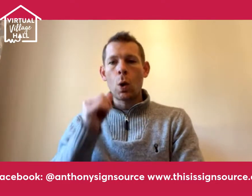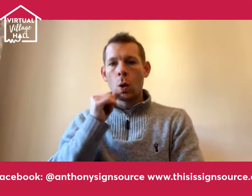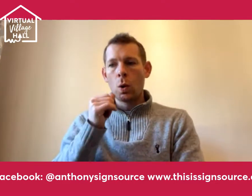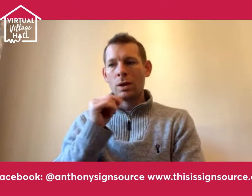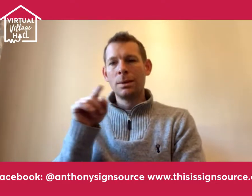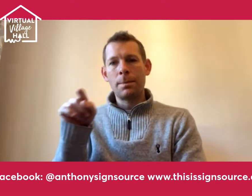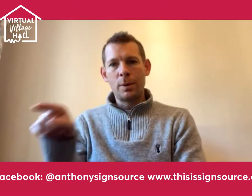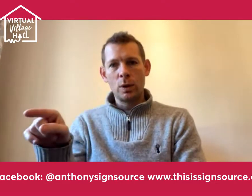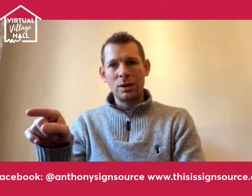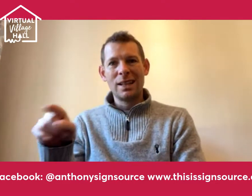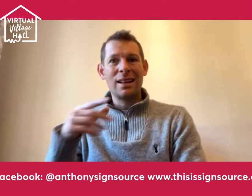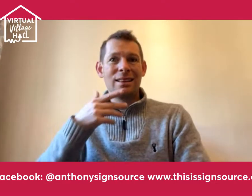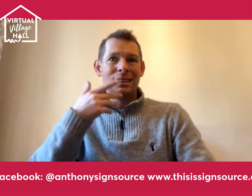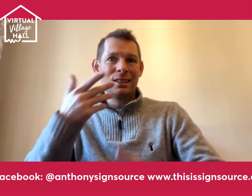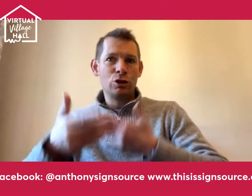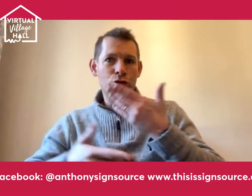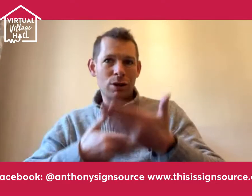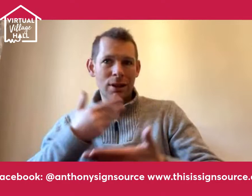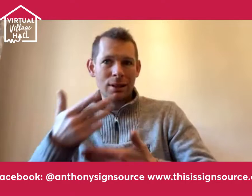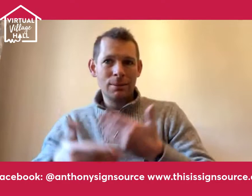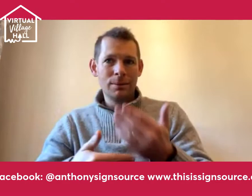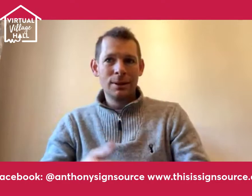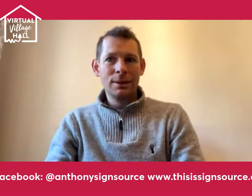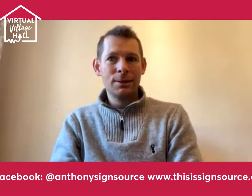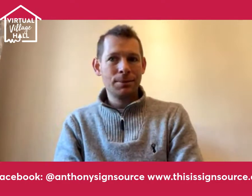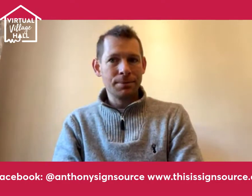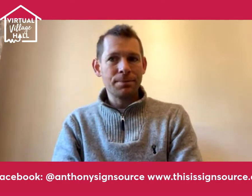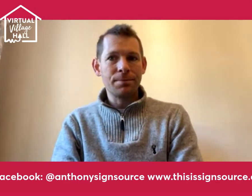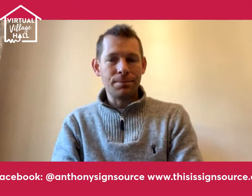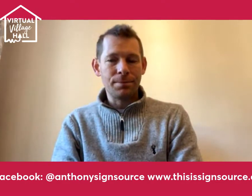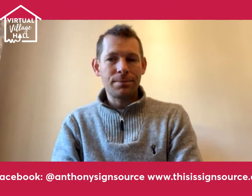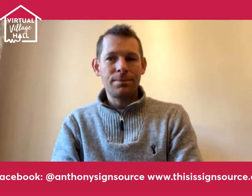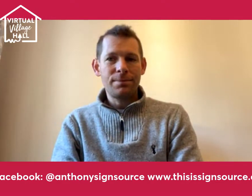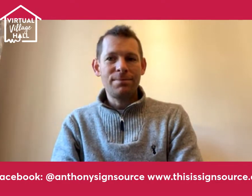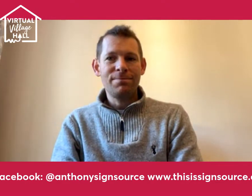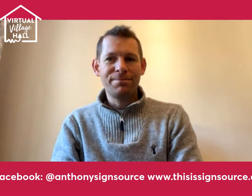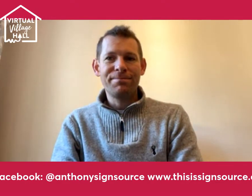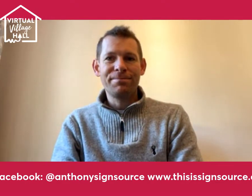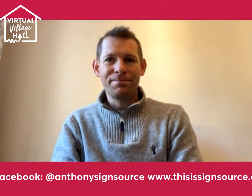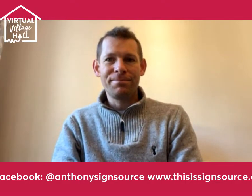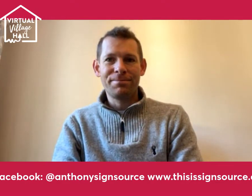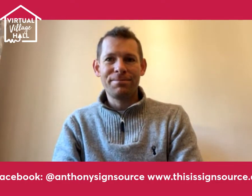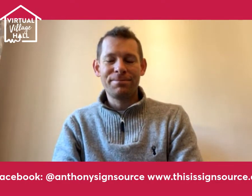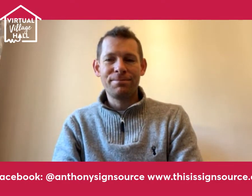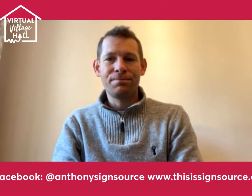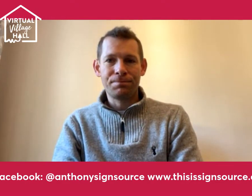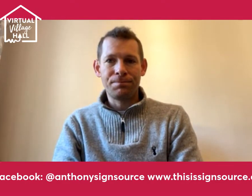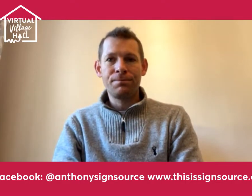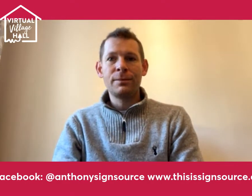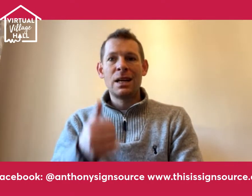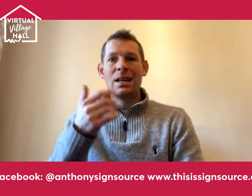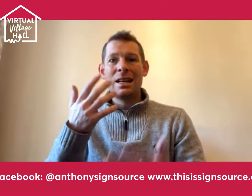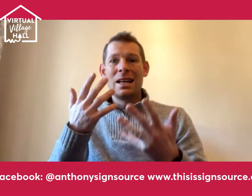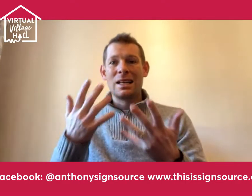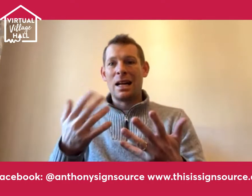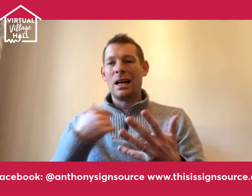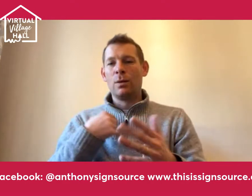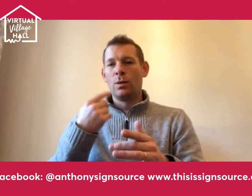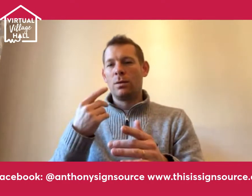Okay? So you're always pointing to the person and then describing them.